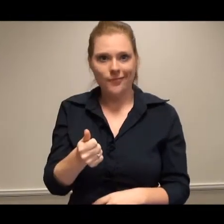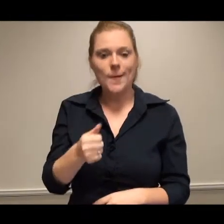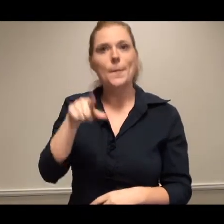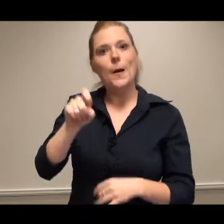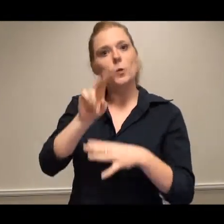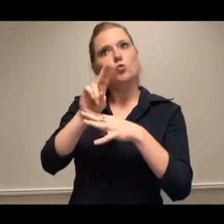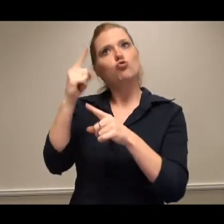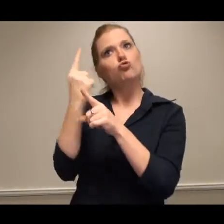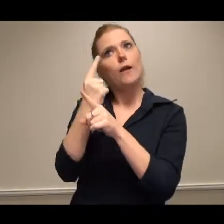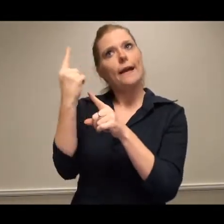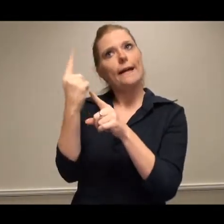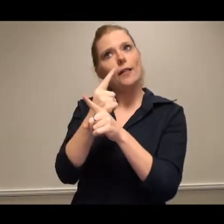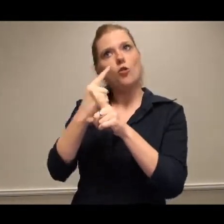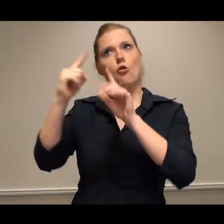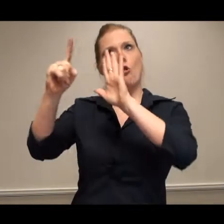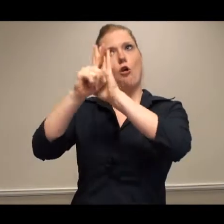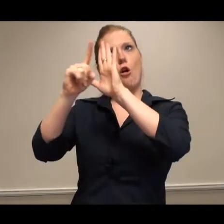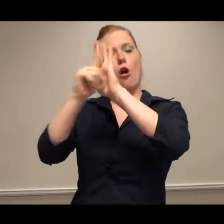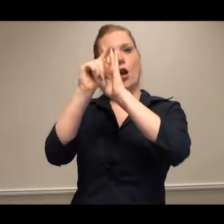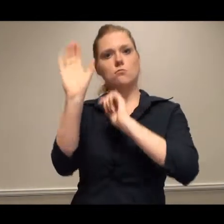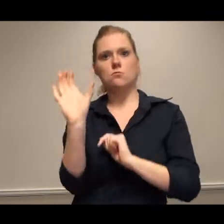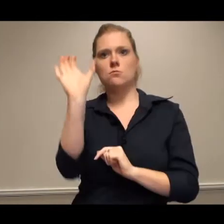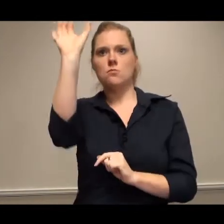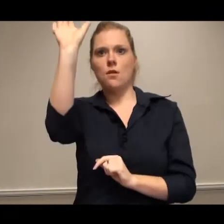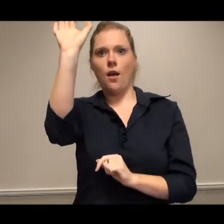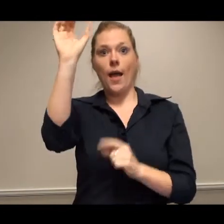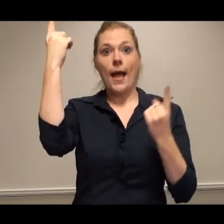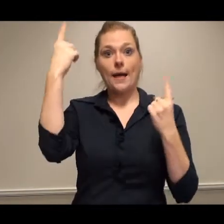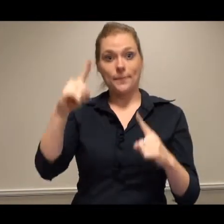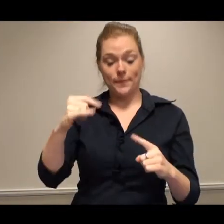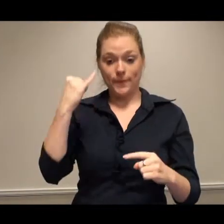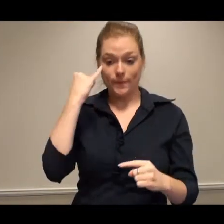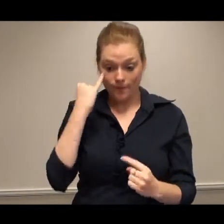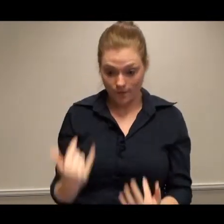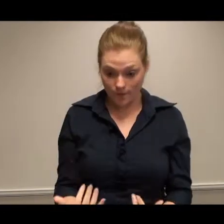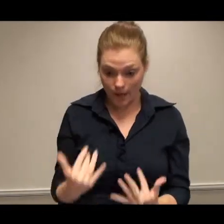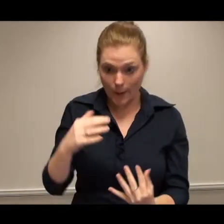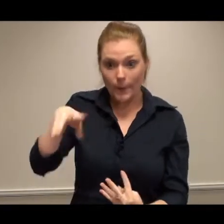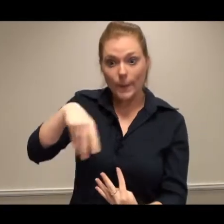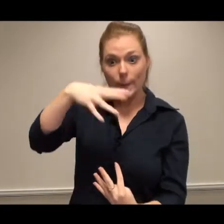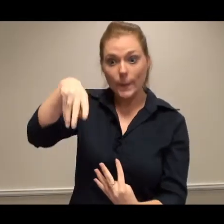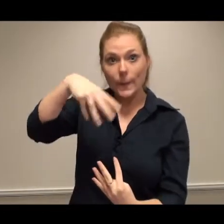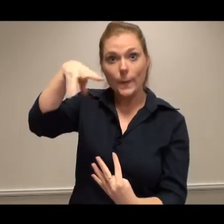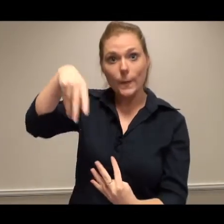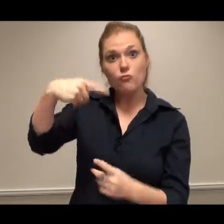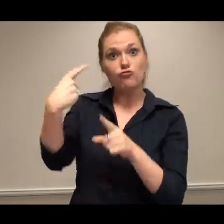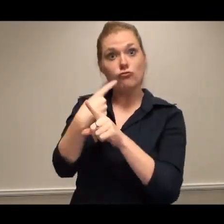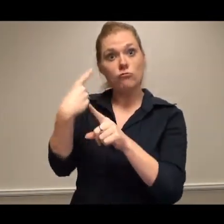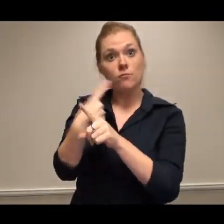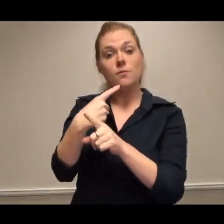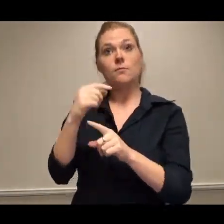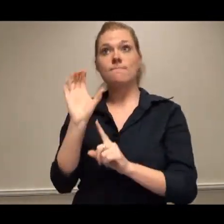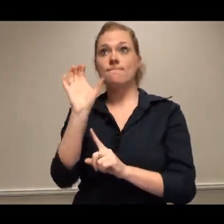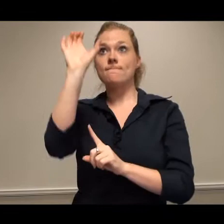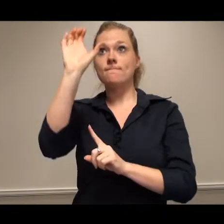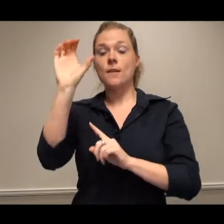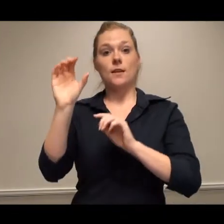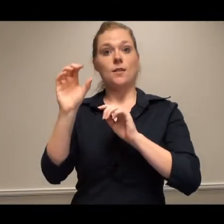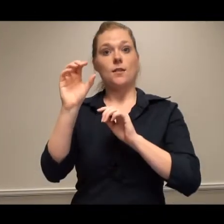This alarm is activated by the sound of a regular smoke alarm. It simply plugs in to